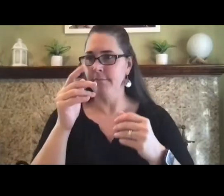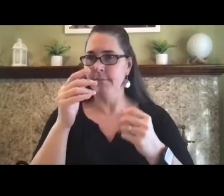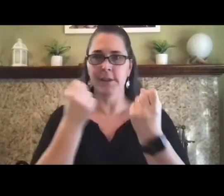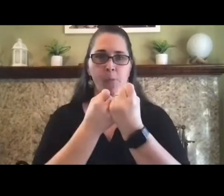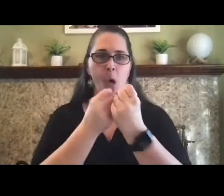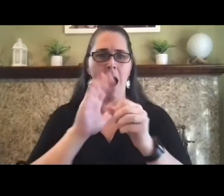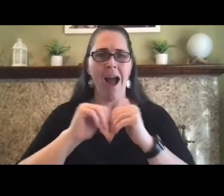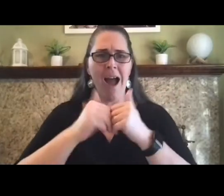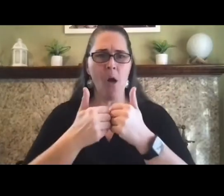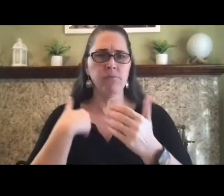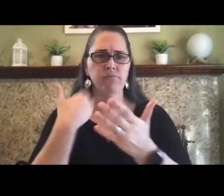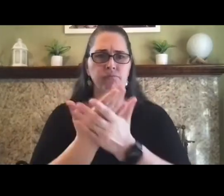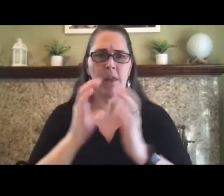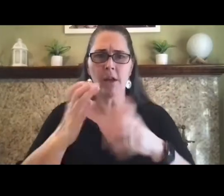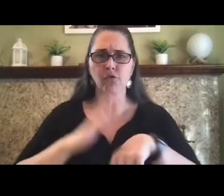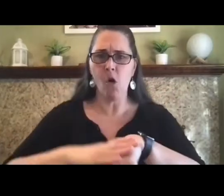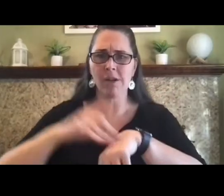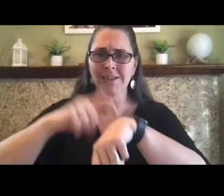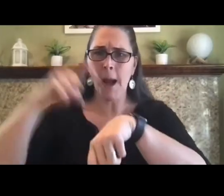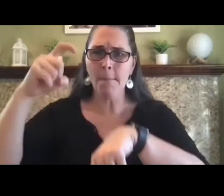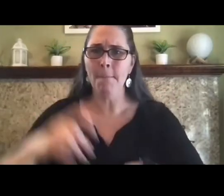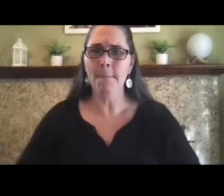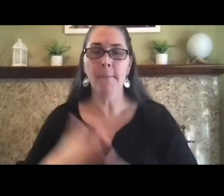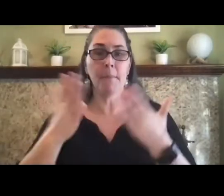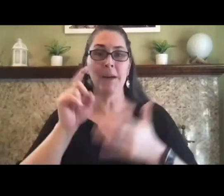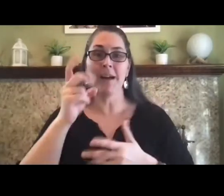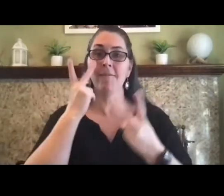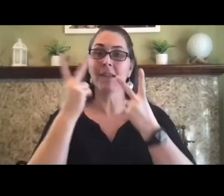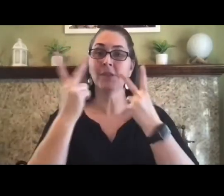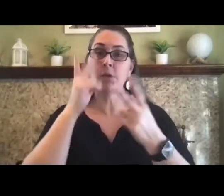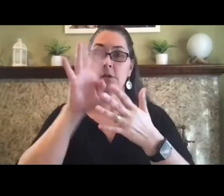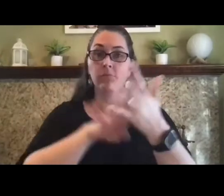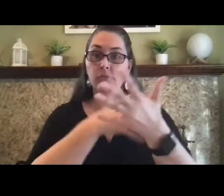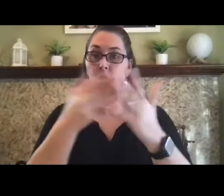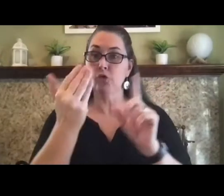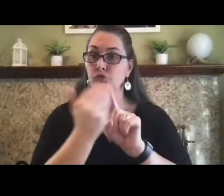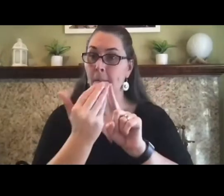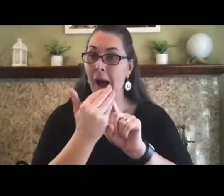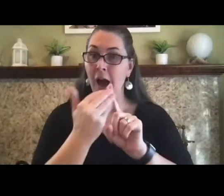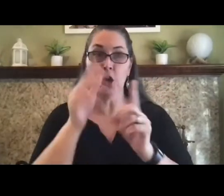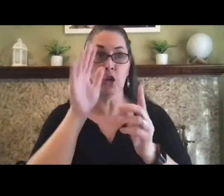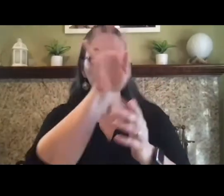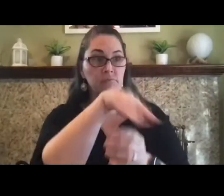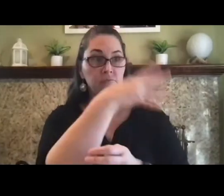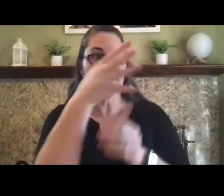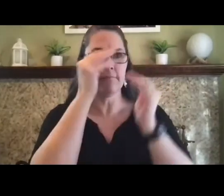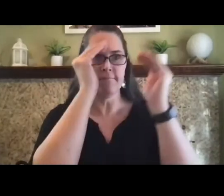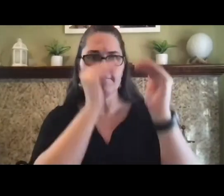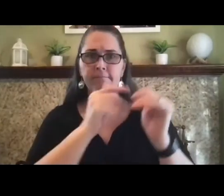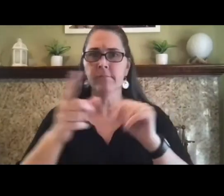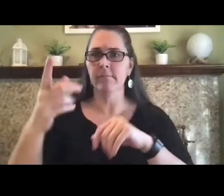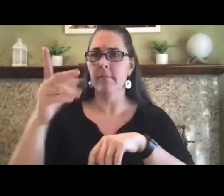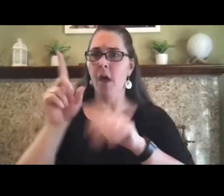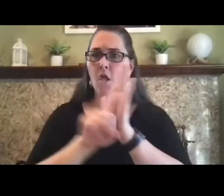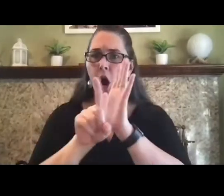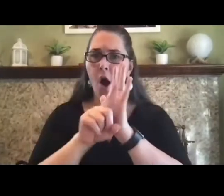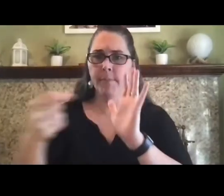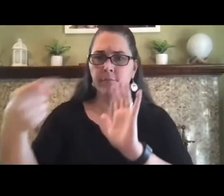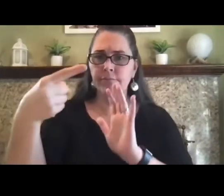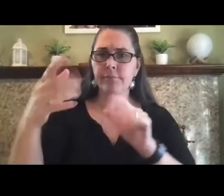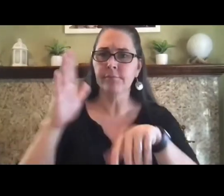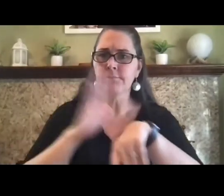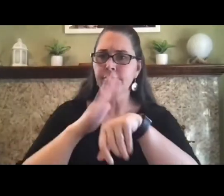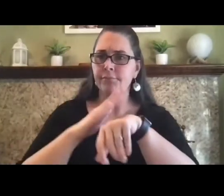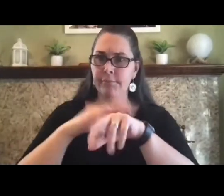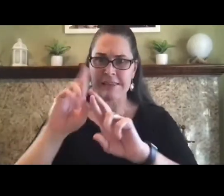Some students may need support on how to arrive to class on time. They may need reminders like a visual